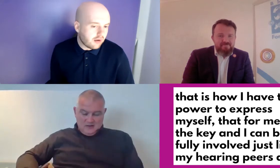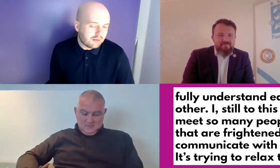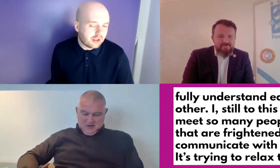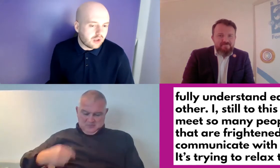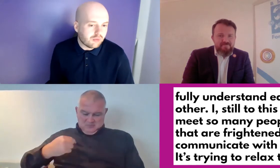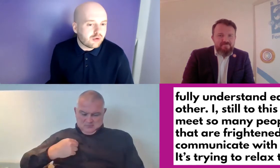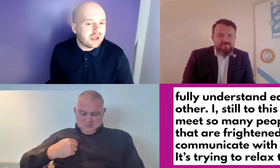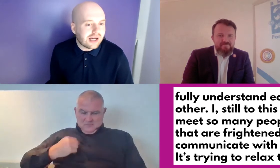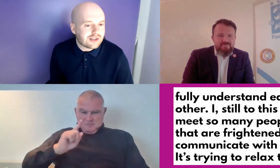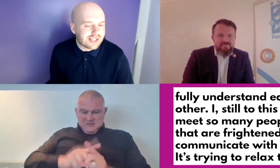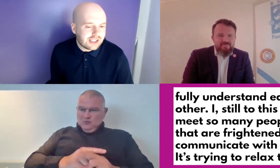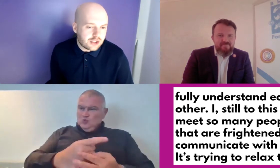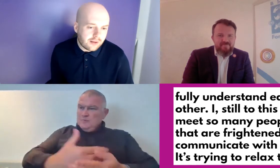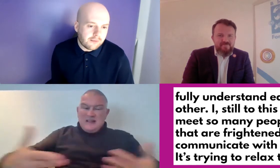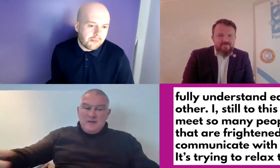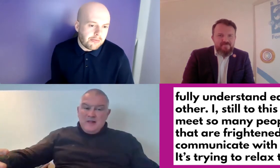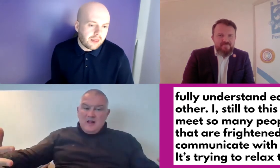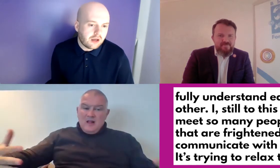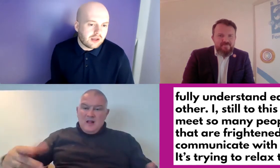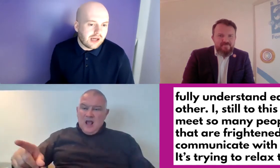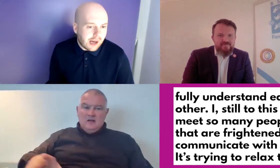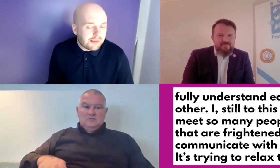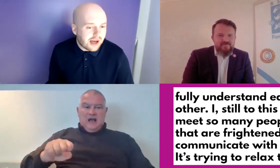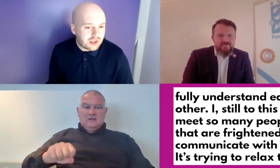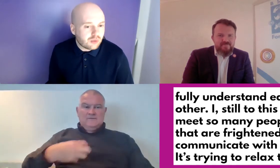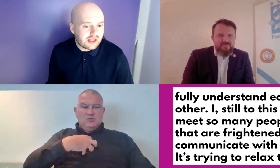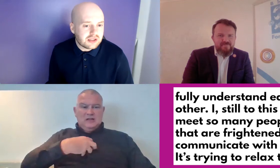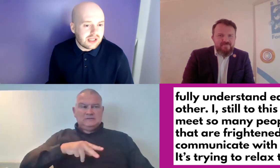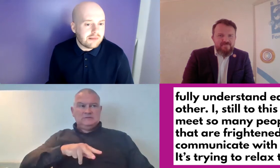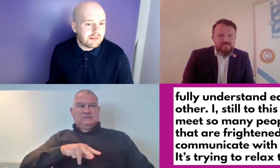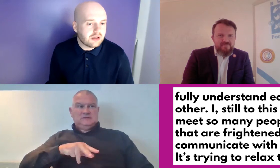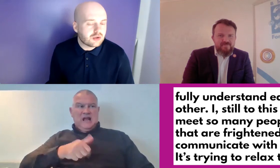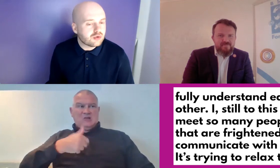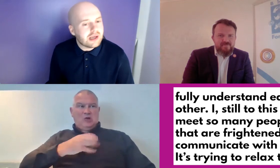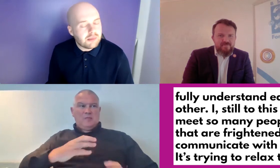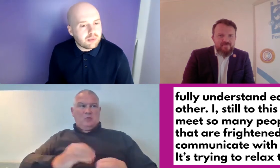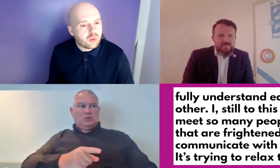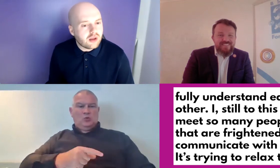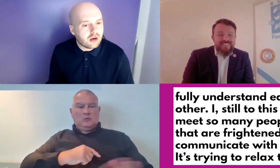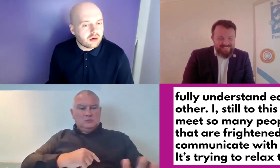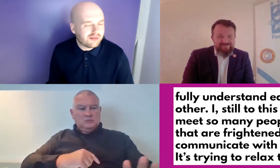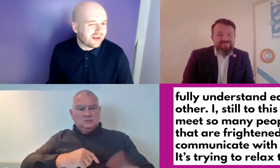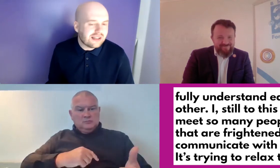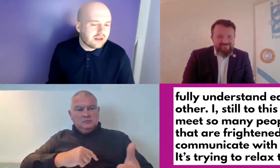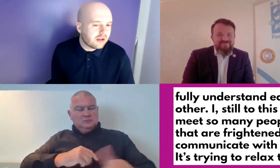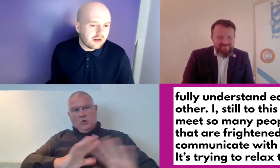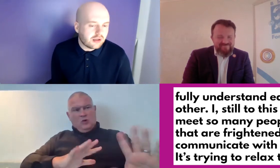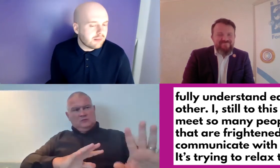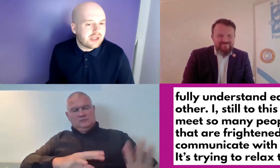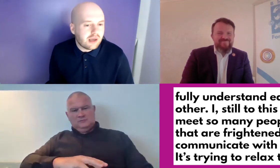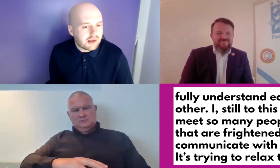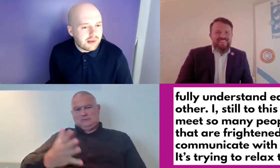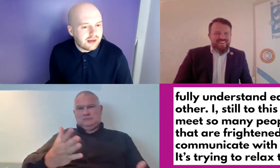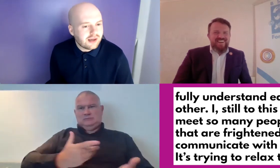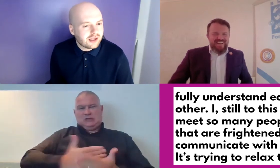and fully understand each other. I still to this day meet so many people that are frightened to